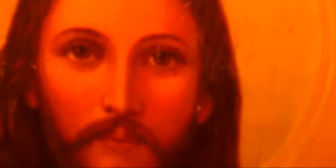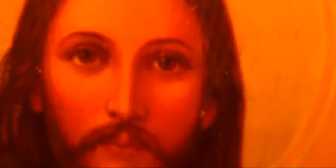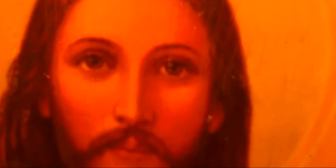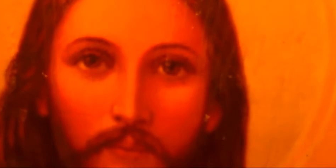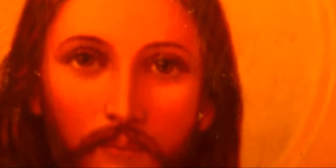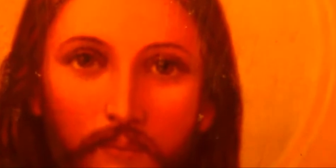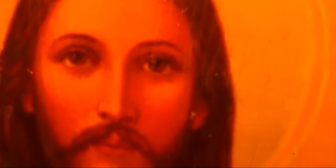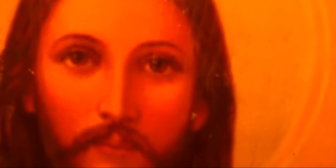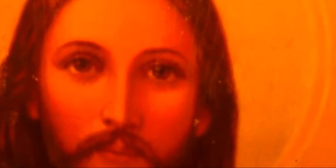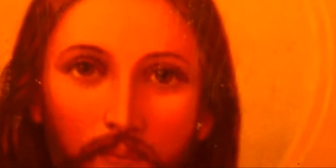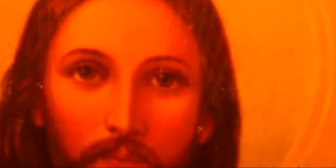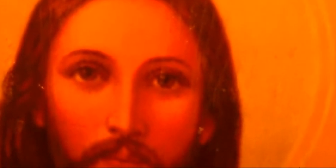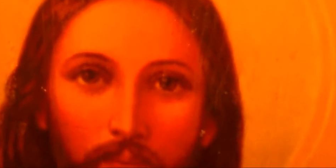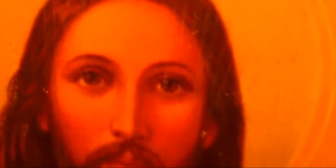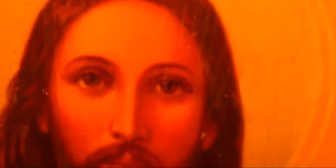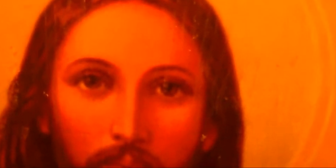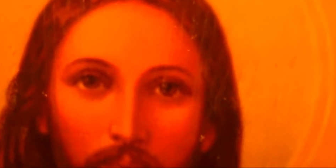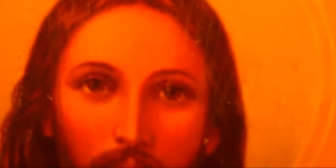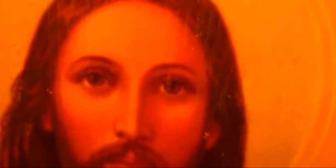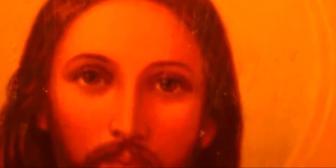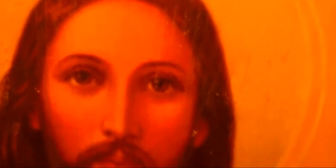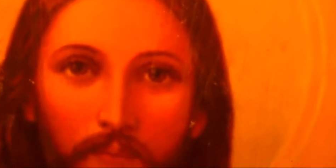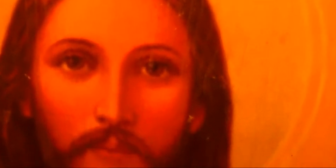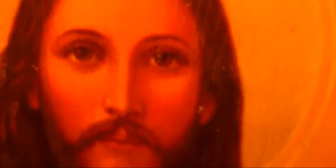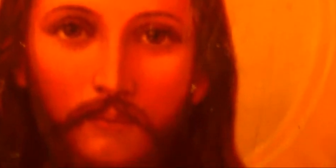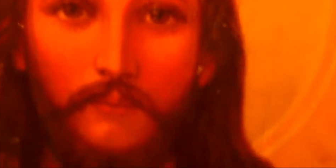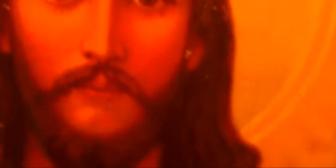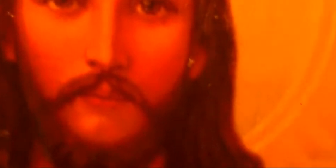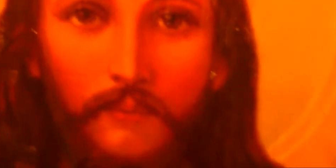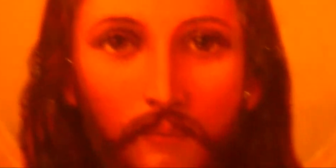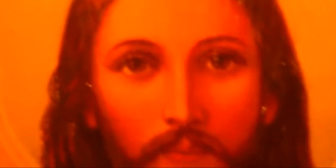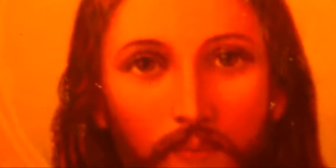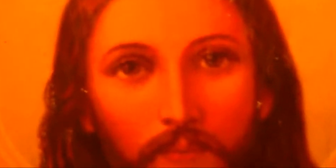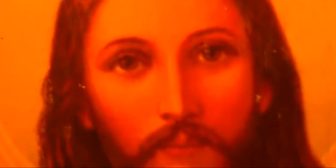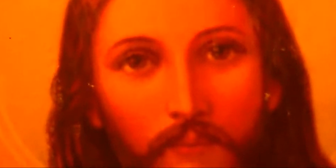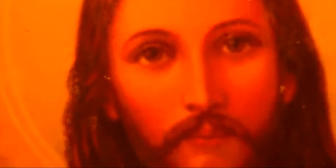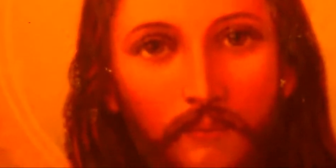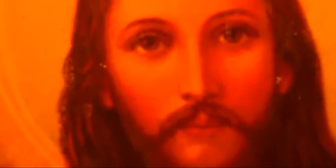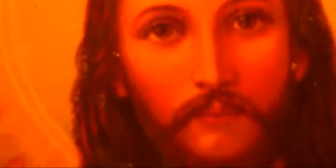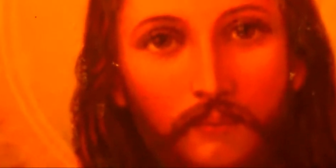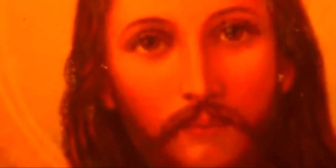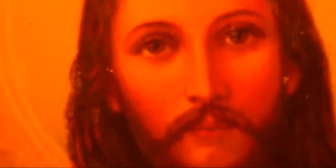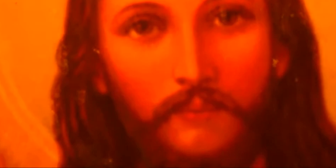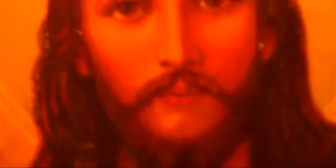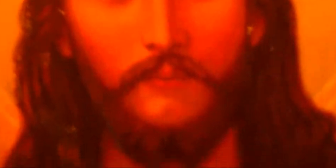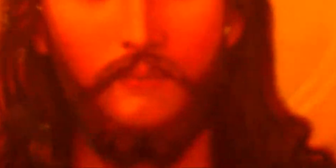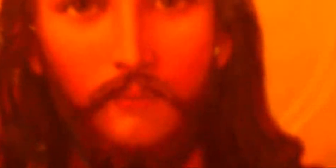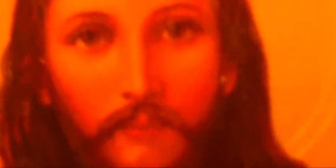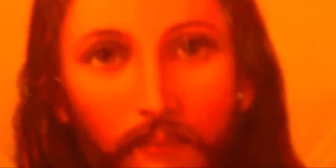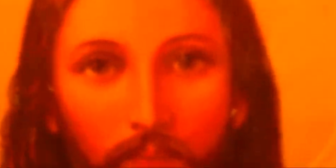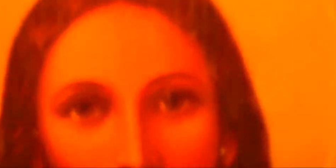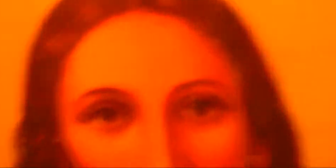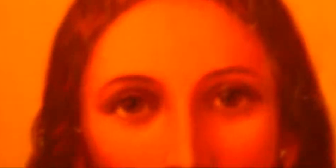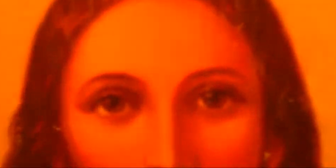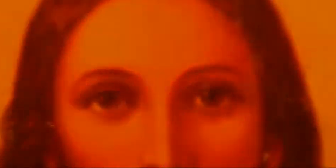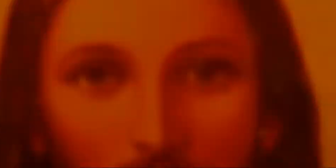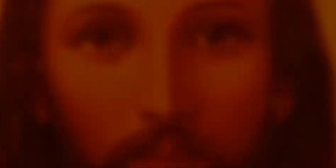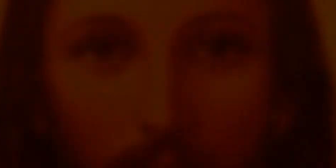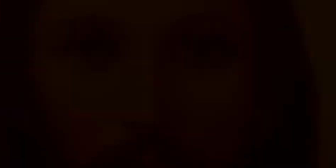So sinful nature may be destroyed, and your spirit be saved on the day of the Lord. So you'll have eternal life with Him and live forever.